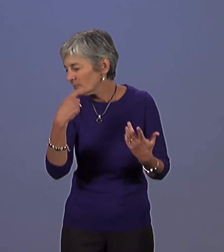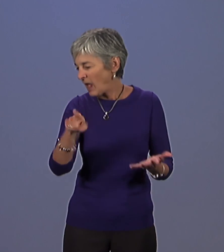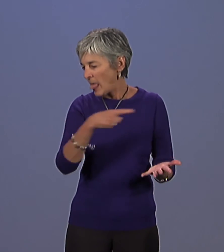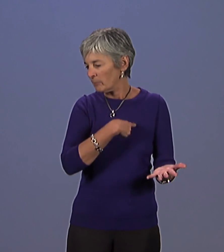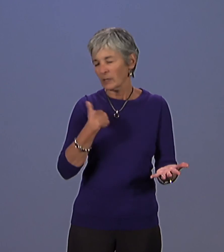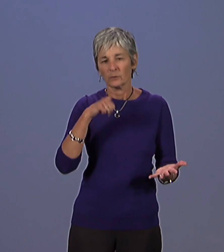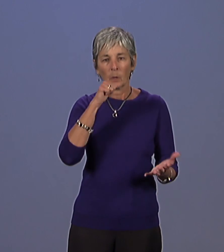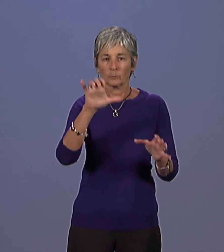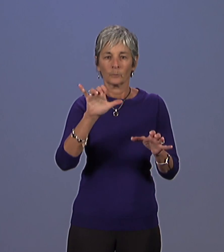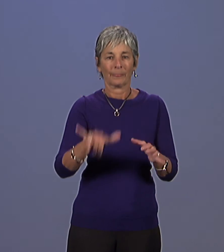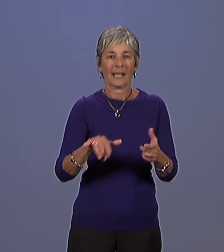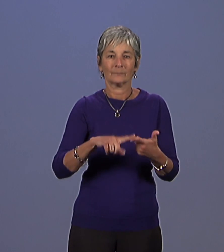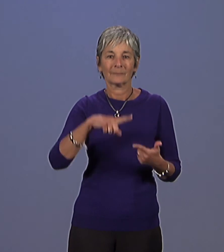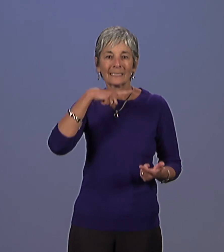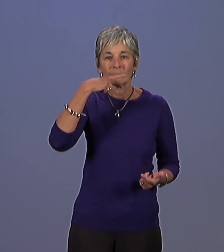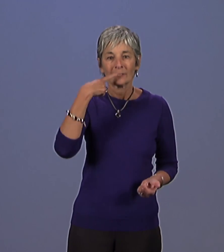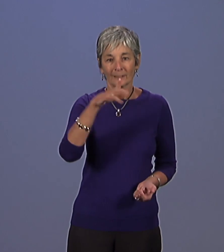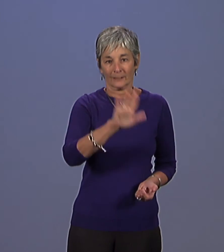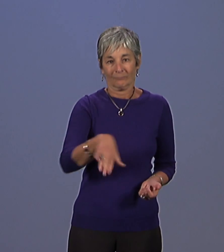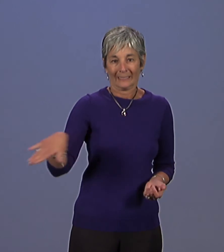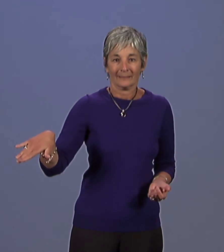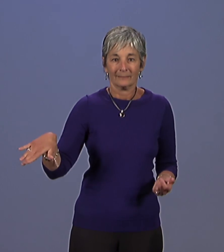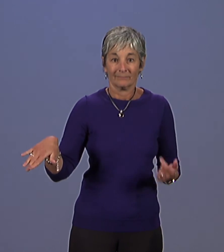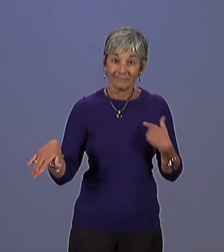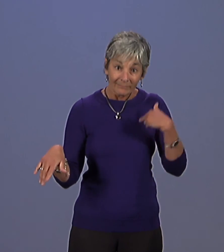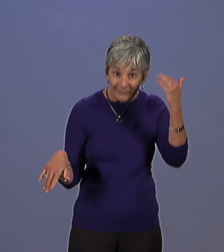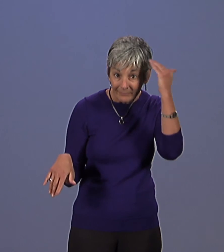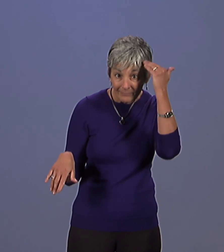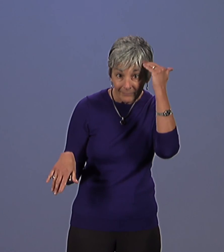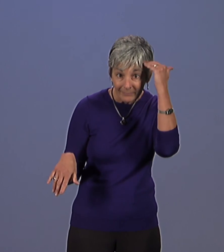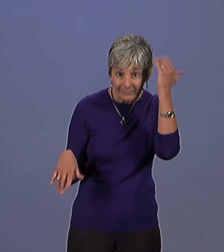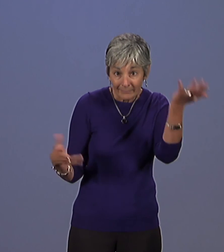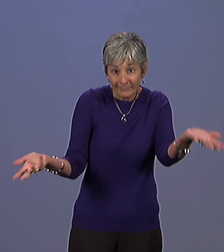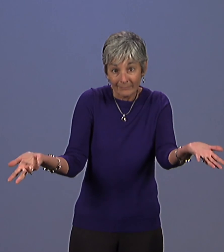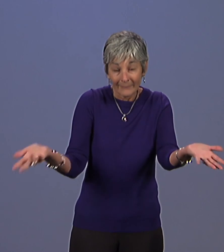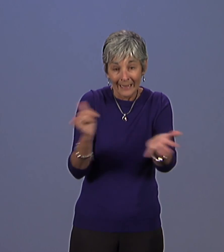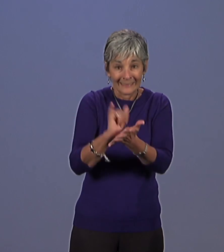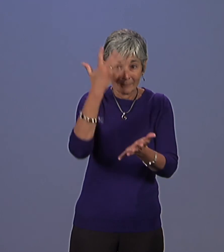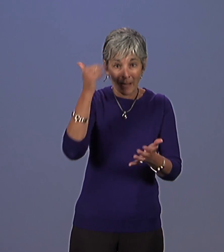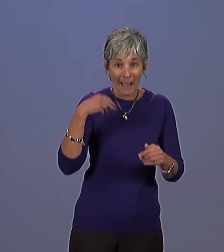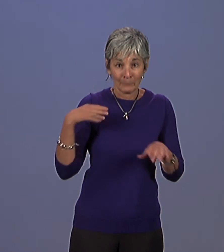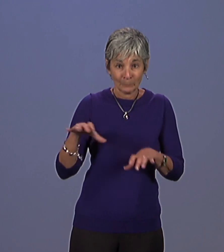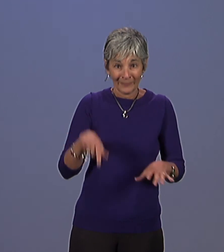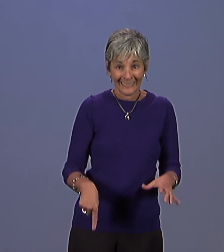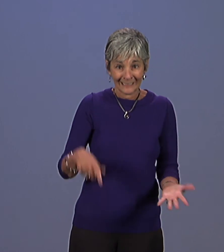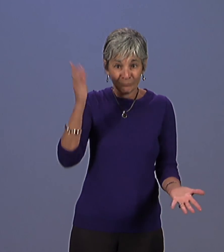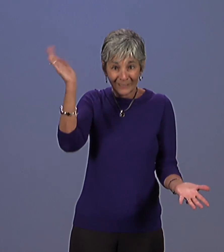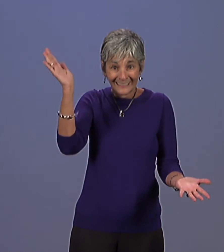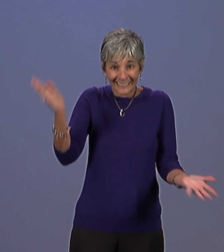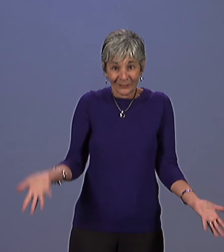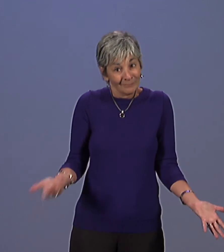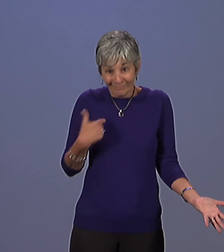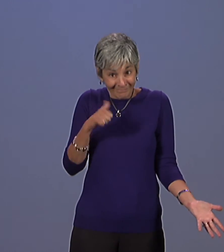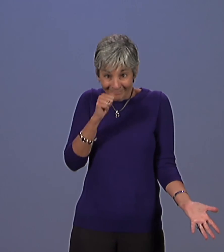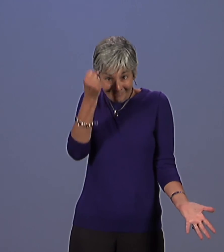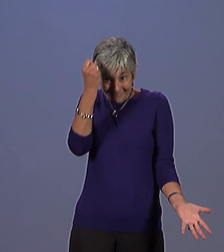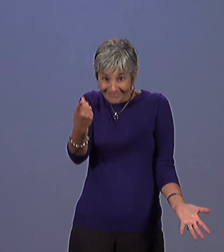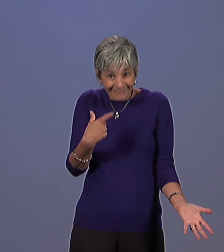when we don't do that to hearing children? Well, I know. That's exactly why I'm doing this presentation. I don't understand